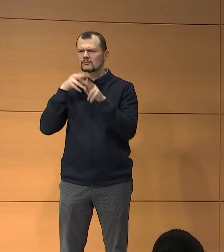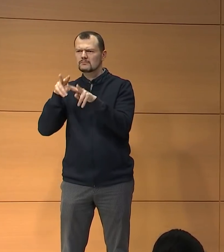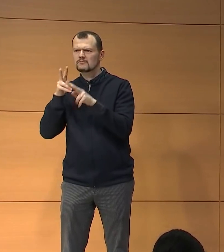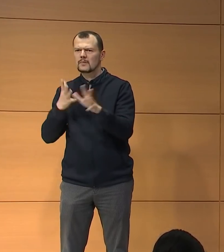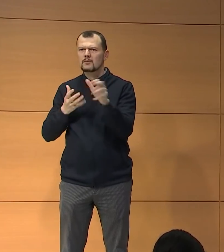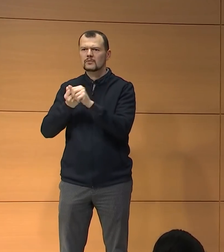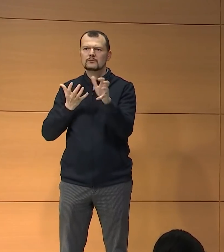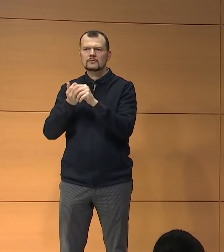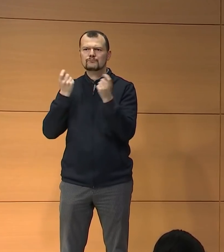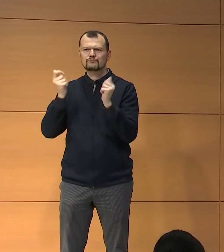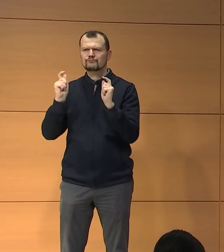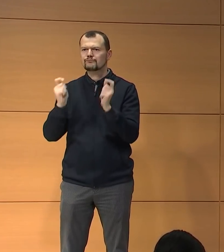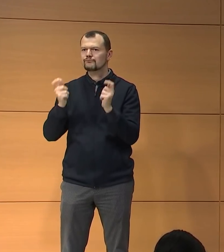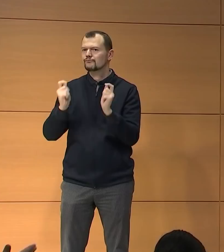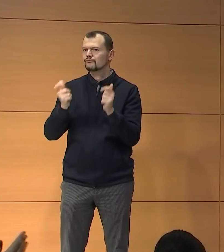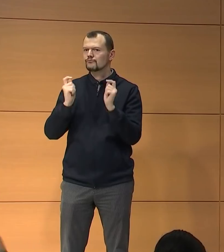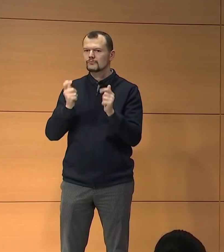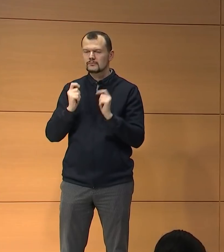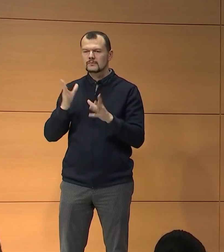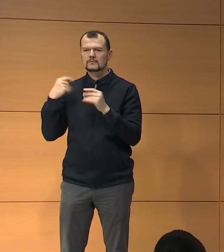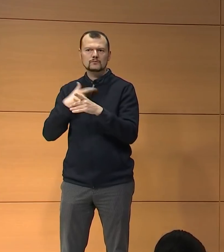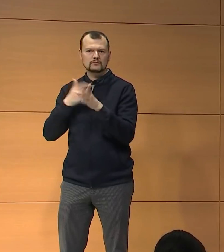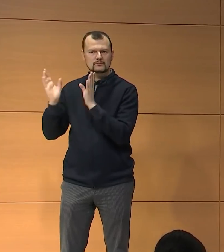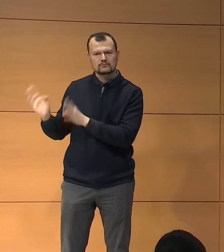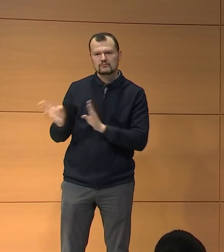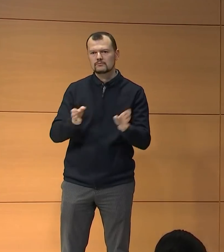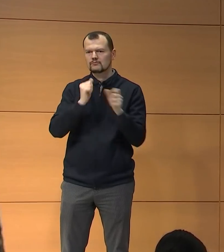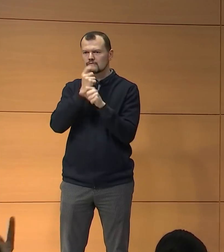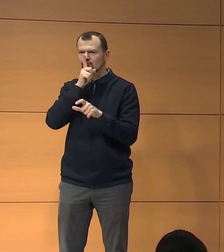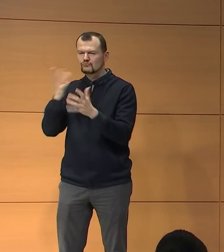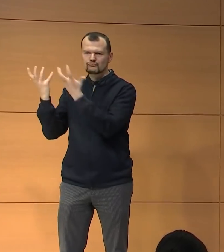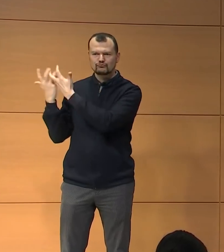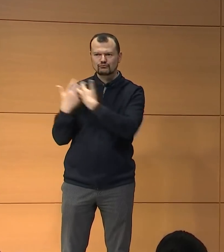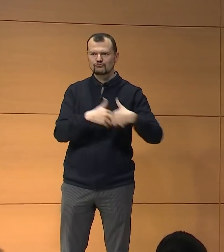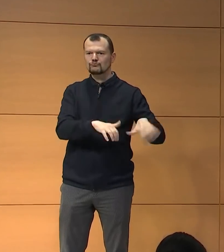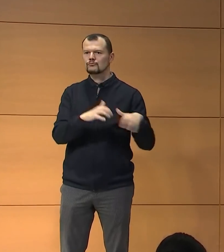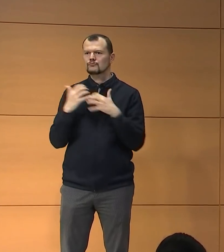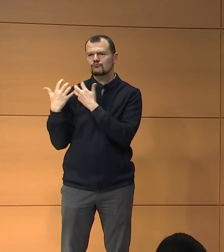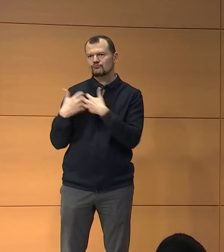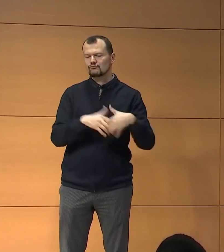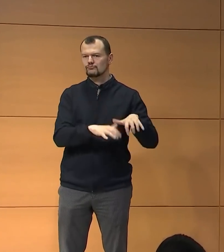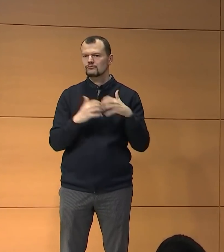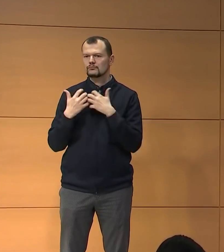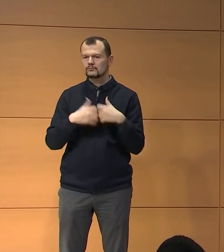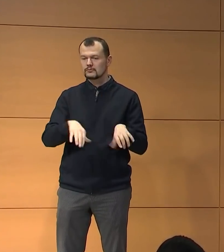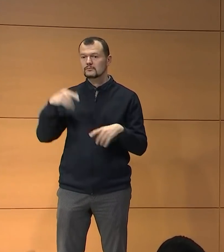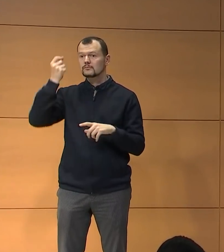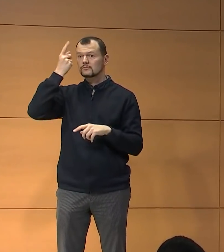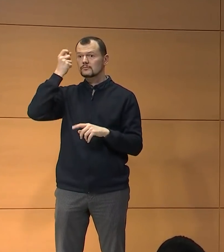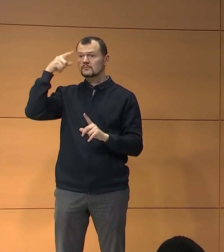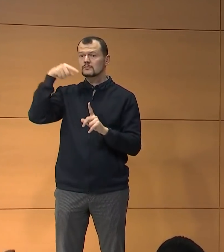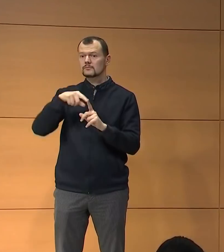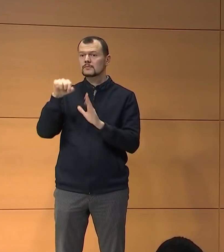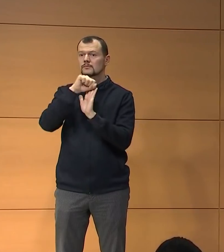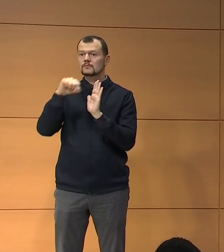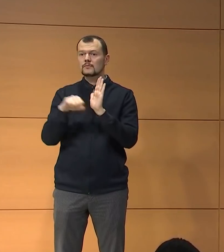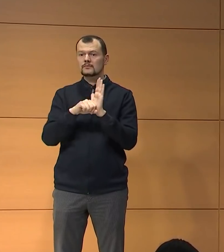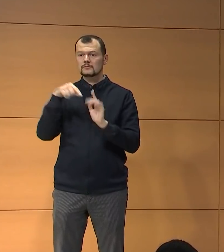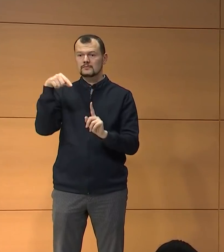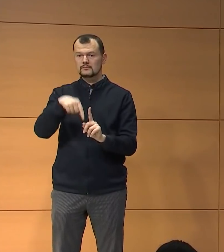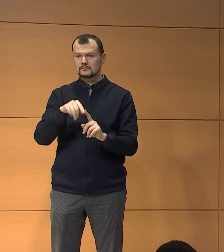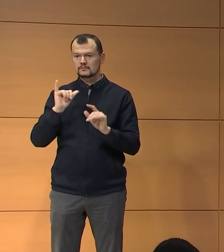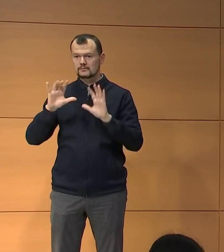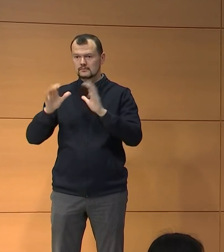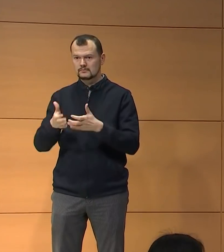and have been for years. We're also joining the state in taking added precautions. We will continue to carry